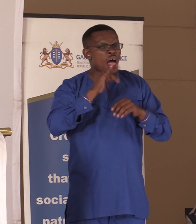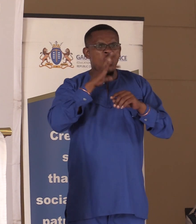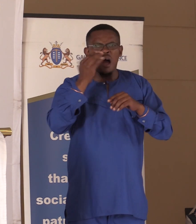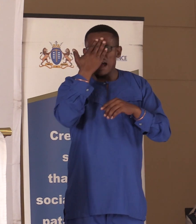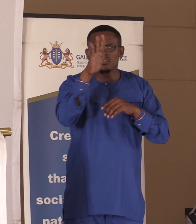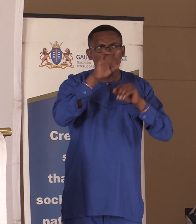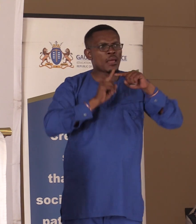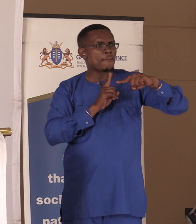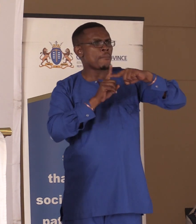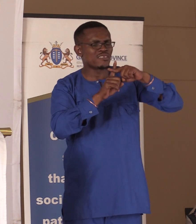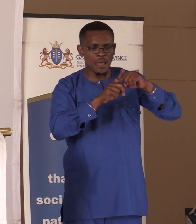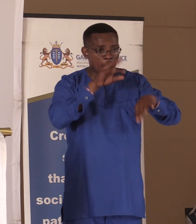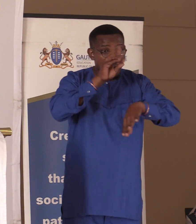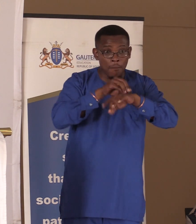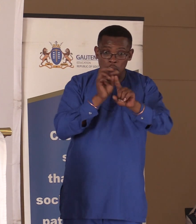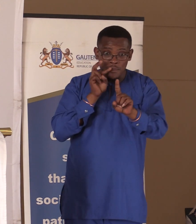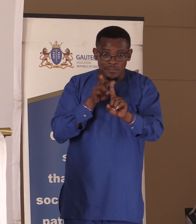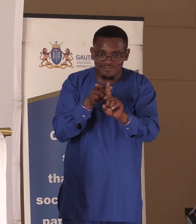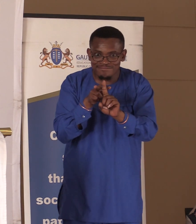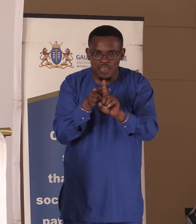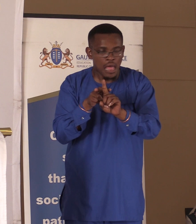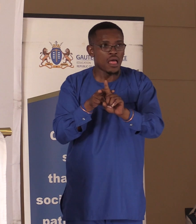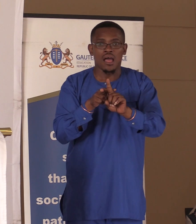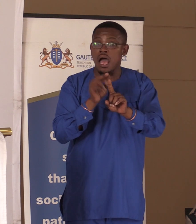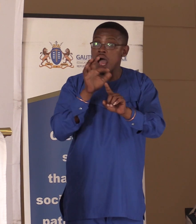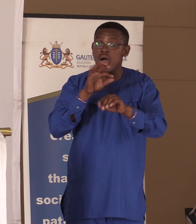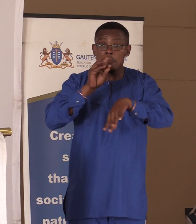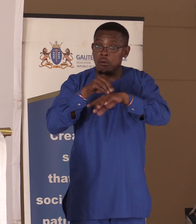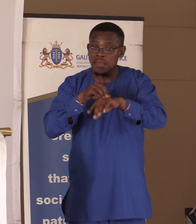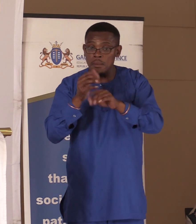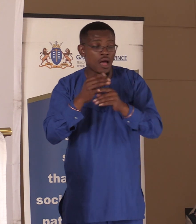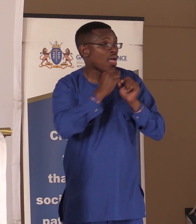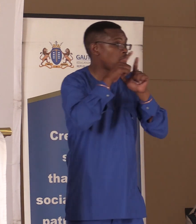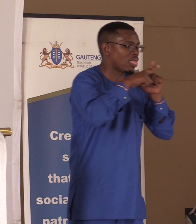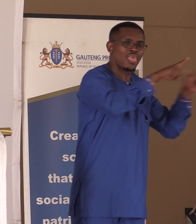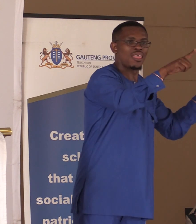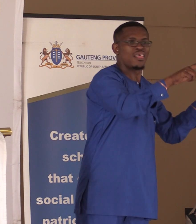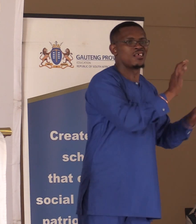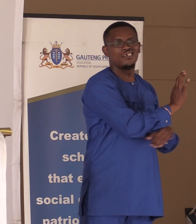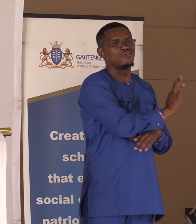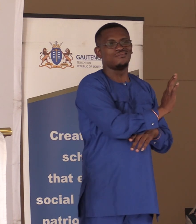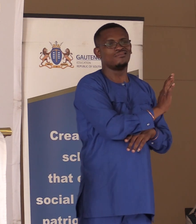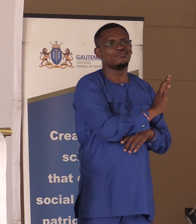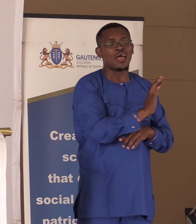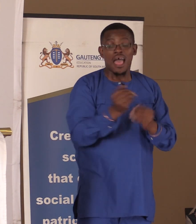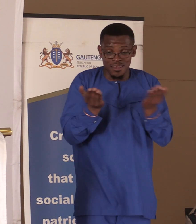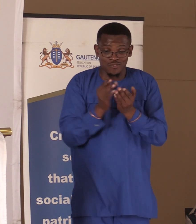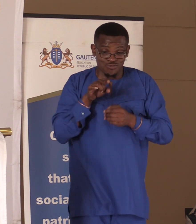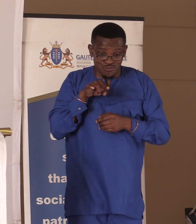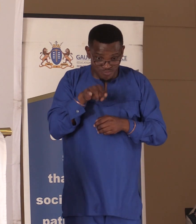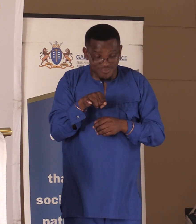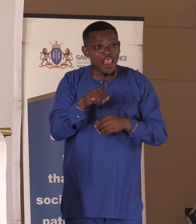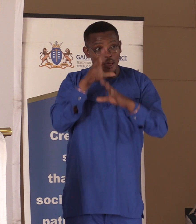problem, you don't get on and tell us about the problem. That's not what a school of science and